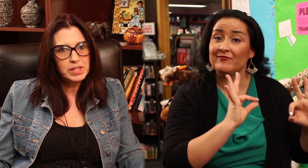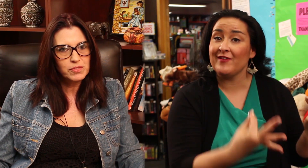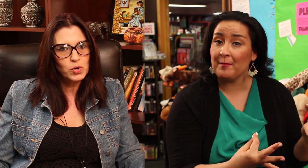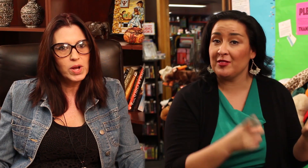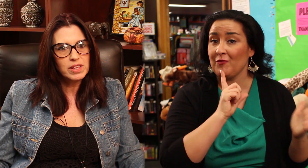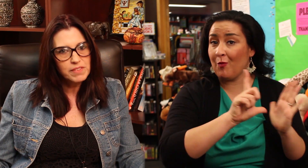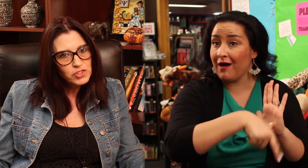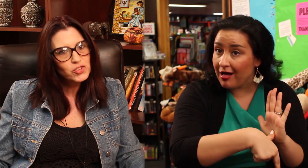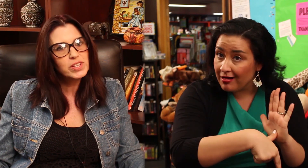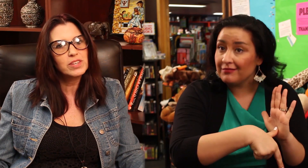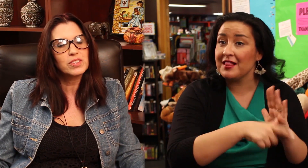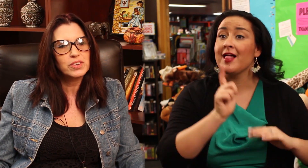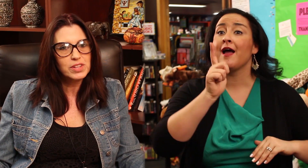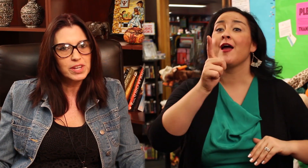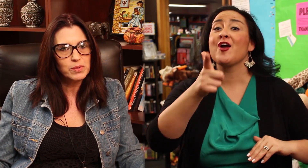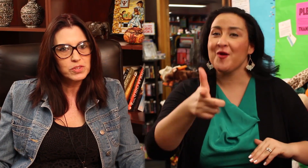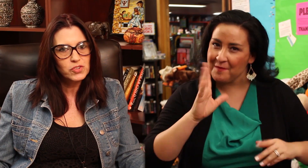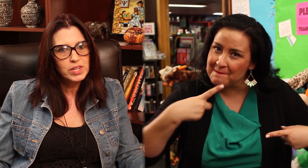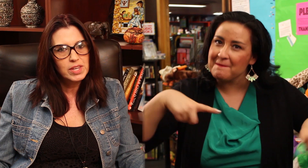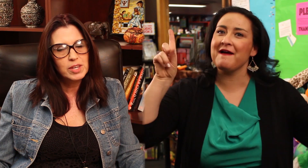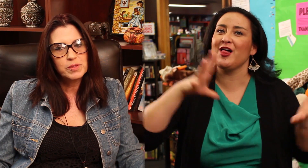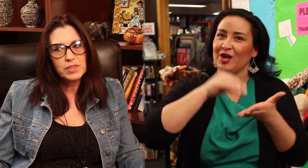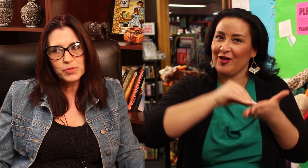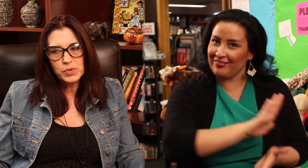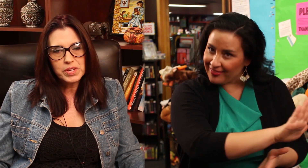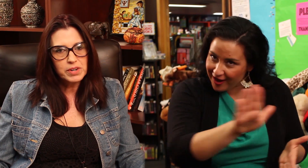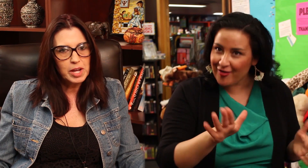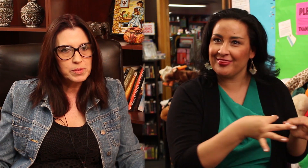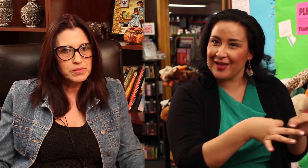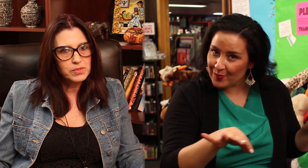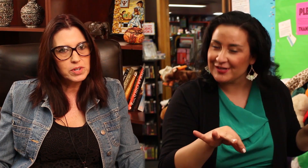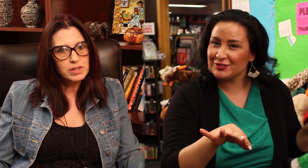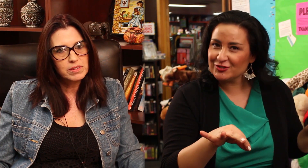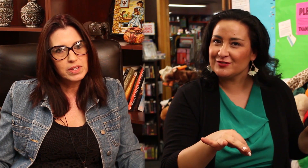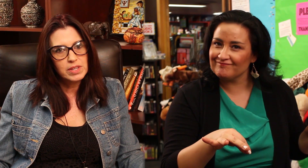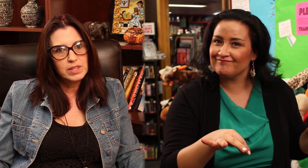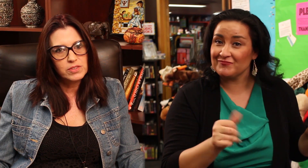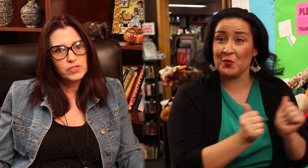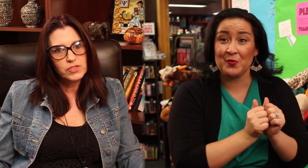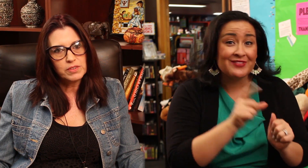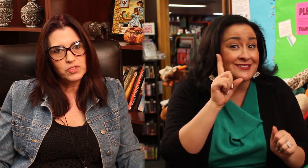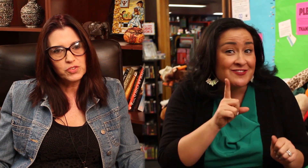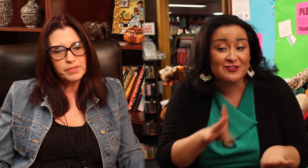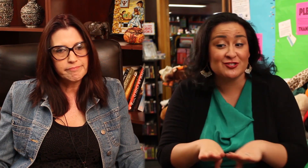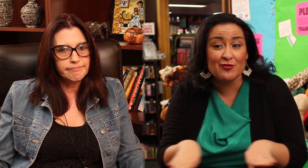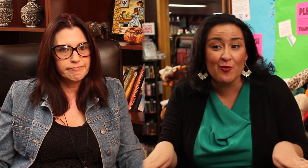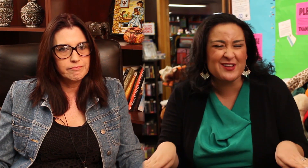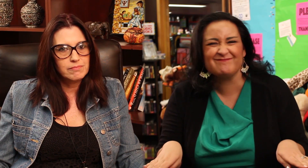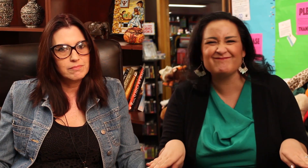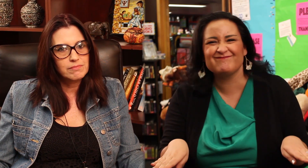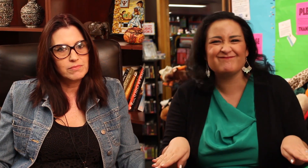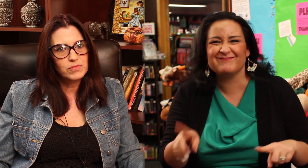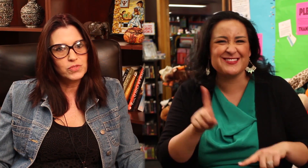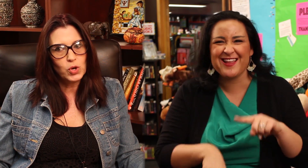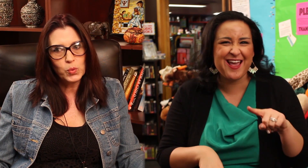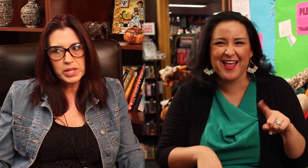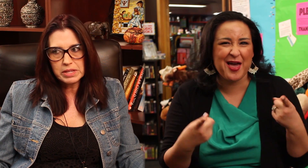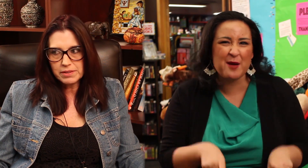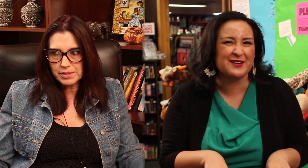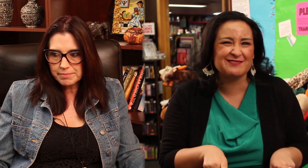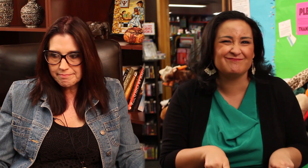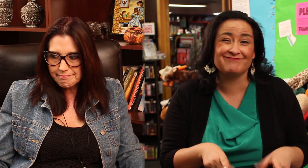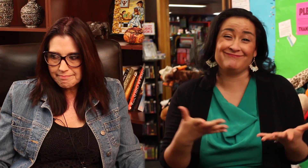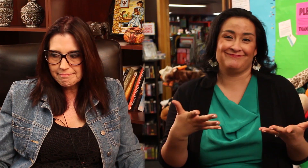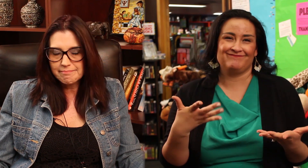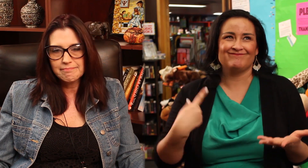Spanish-speaking family for a while, eventually you learn the language. This will never happen for deaf children. So we